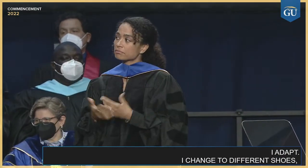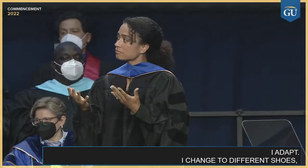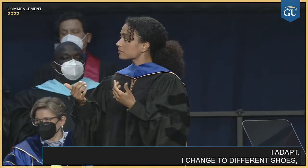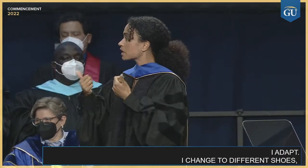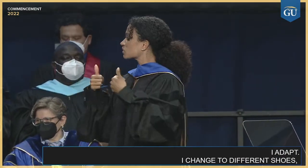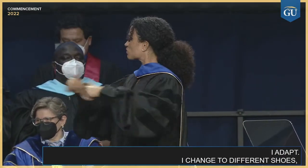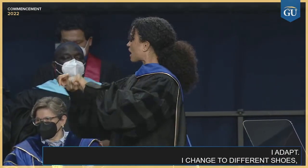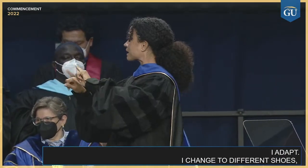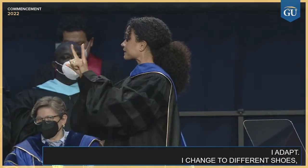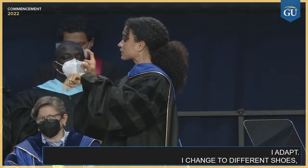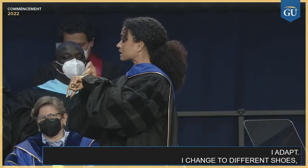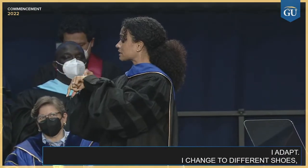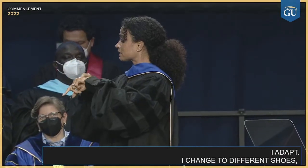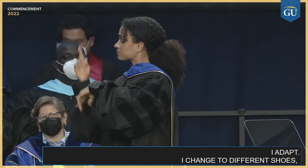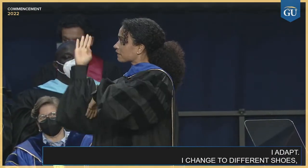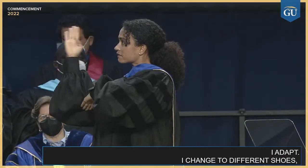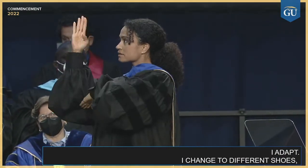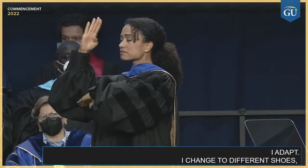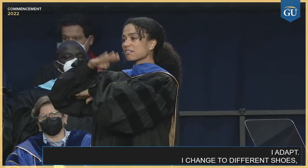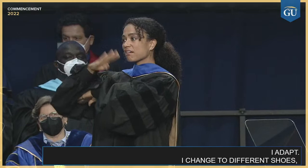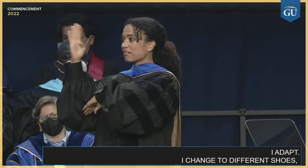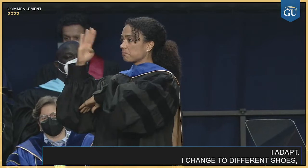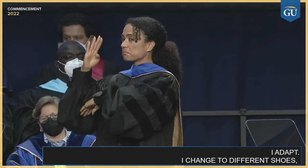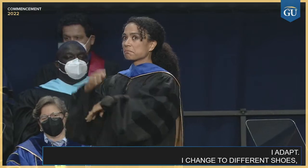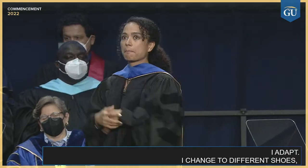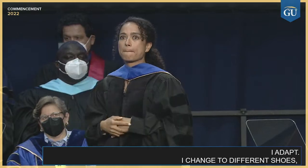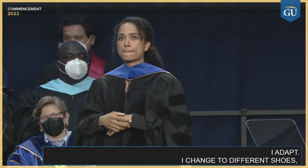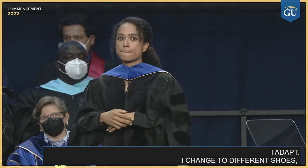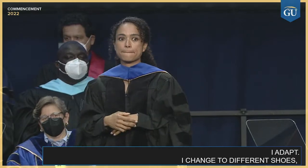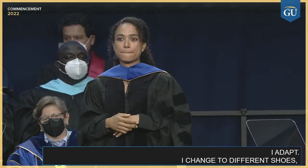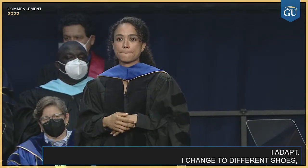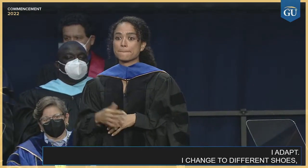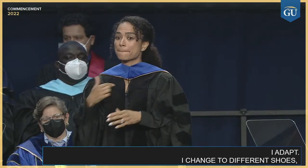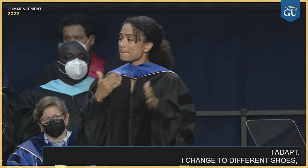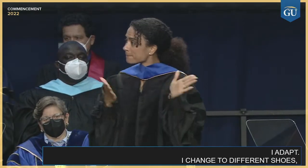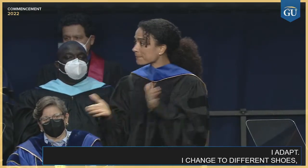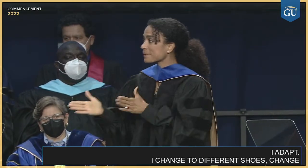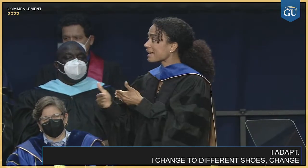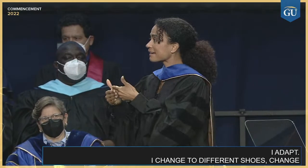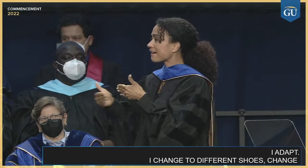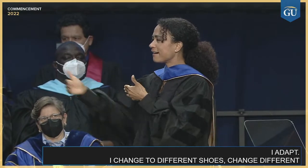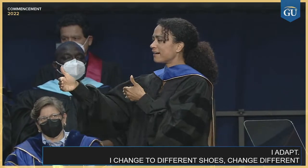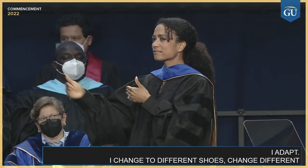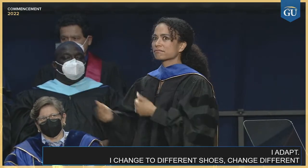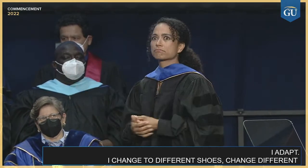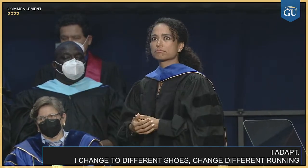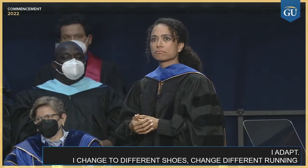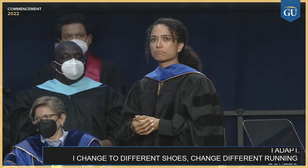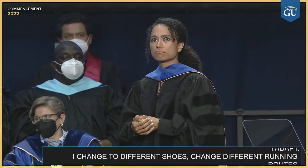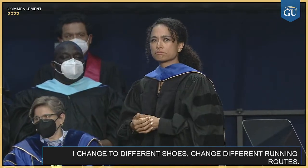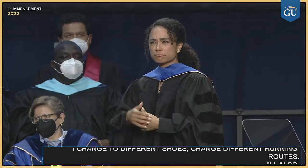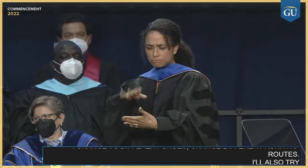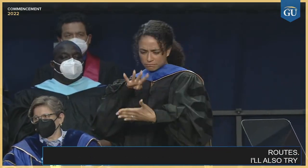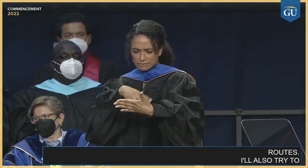change different running routes. I'll also try to run at different times of the day. I plan